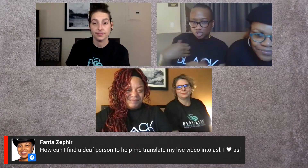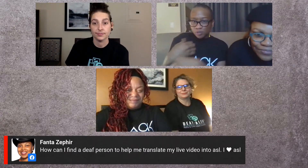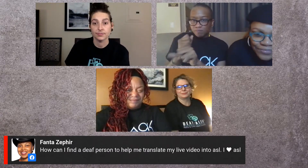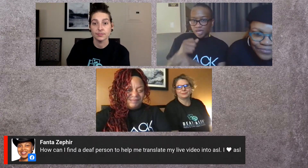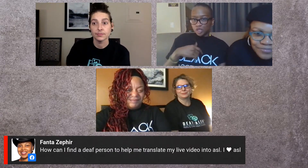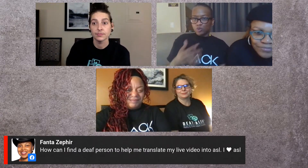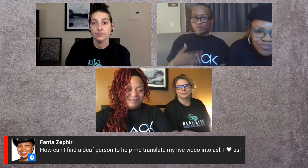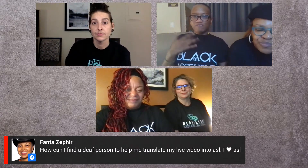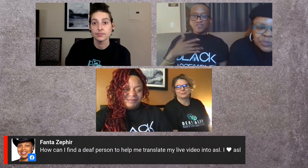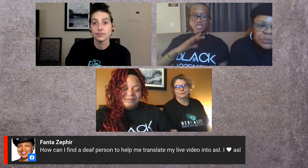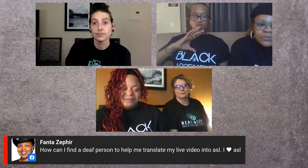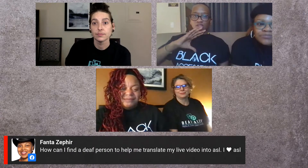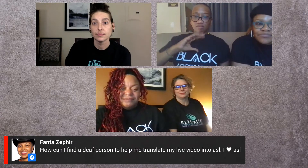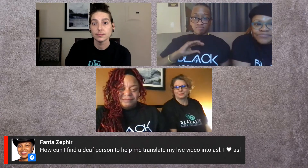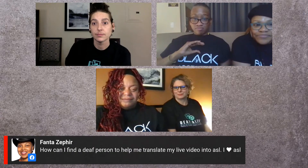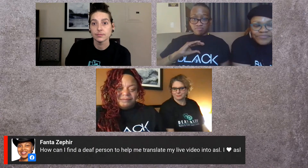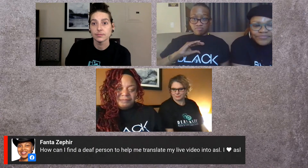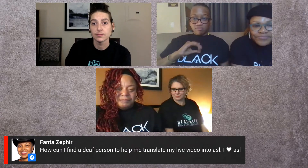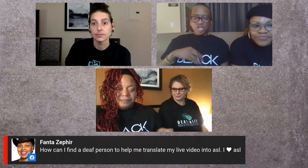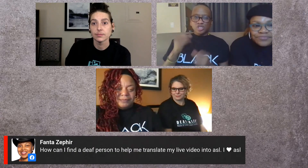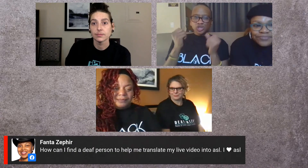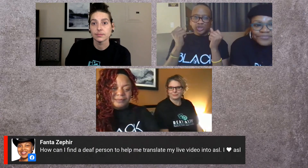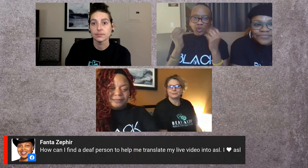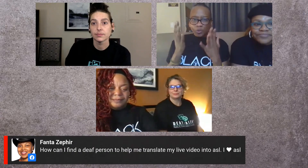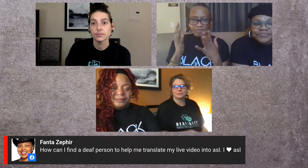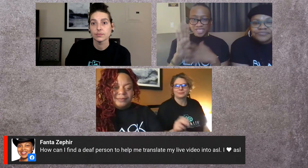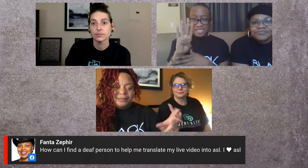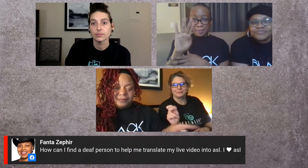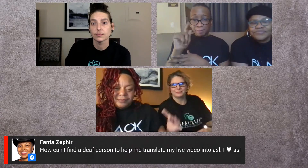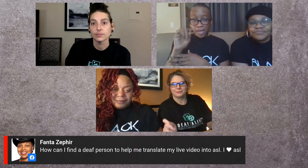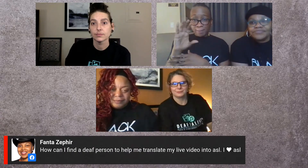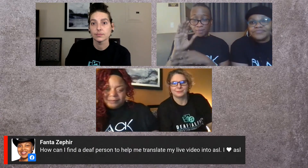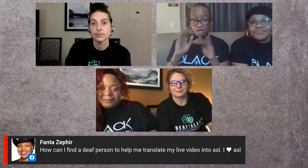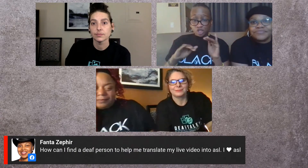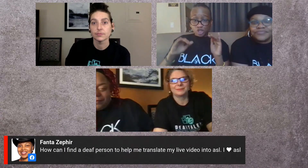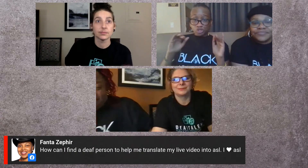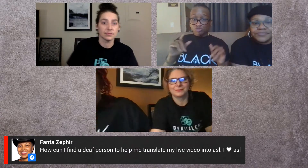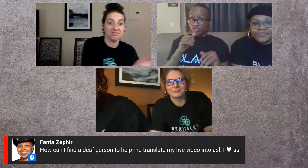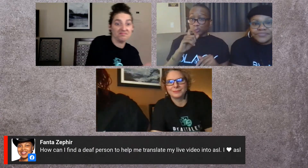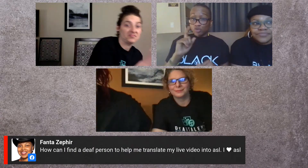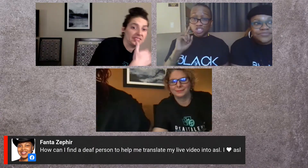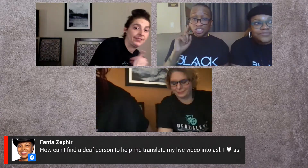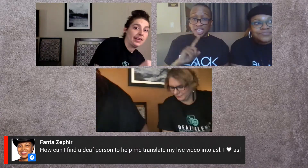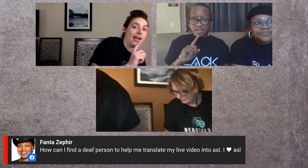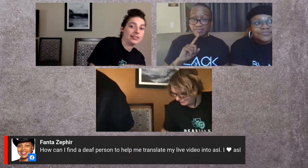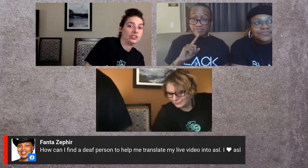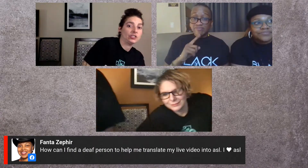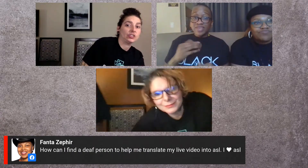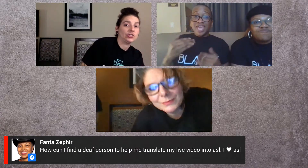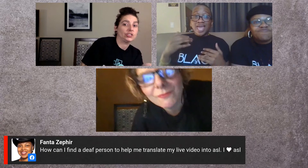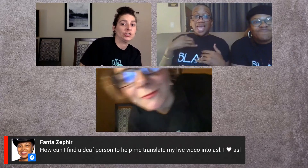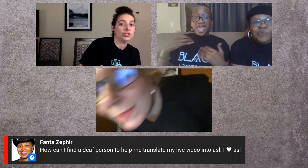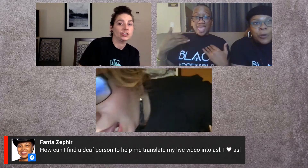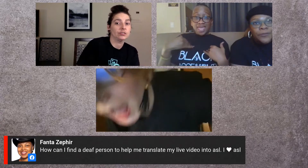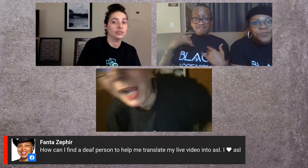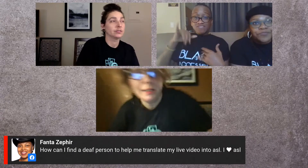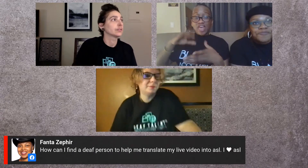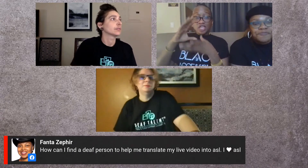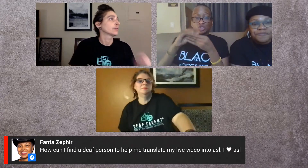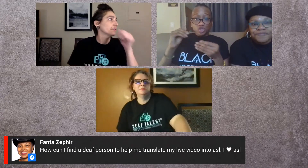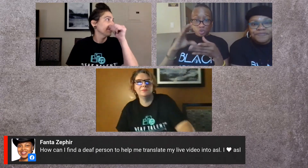So Adrian says, don't let anyone make you feel small and discouraged.